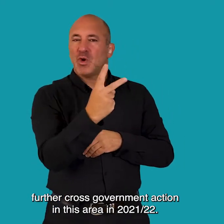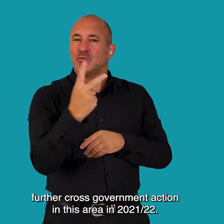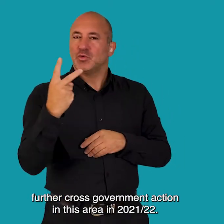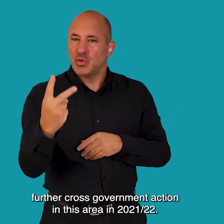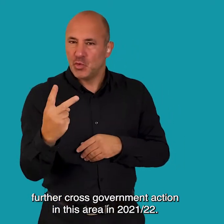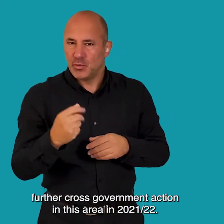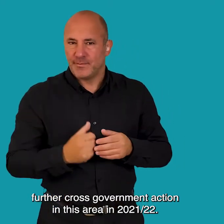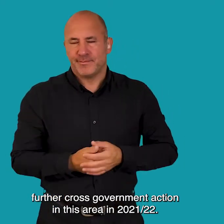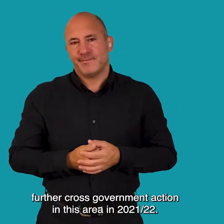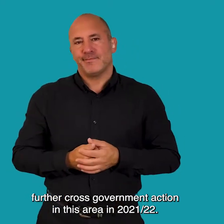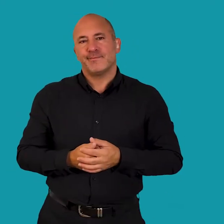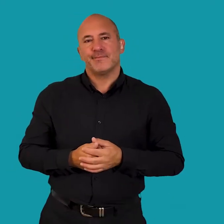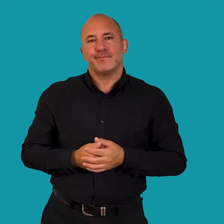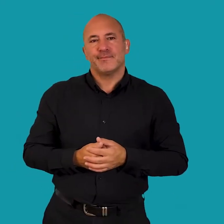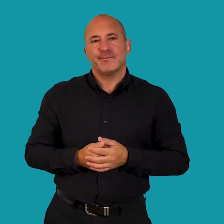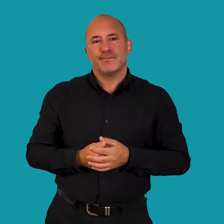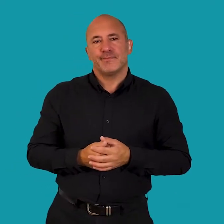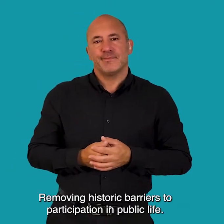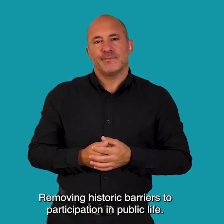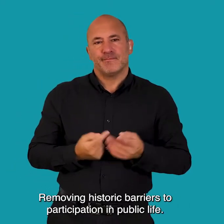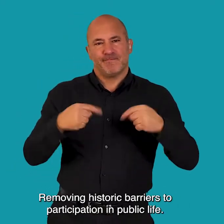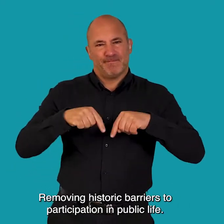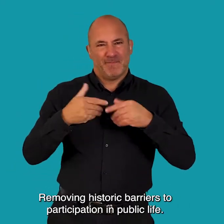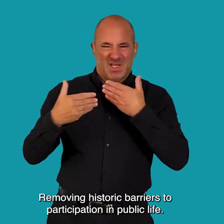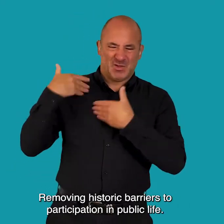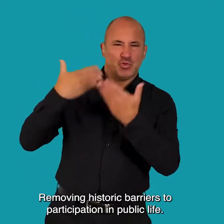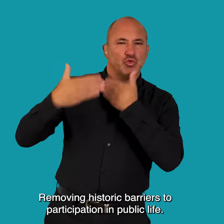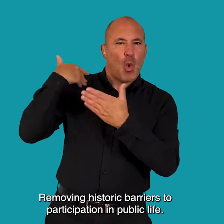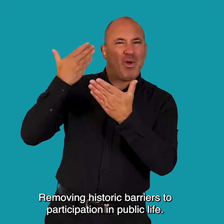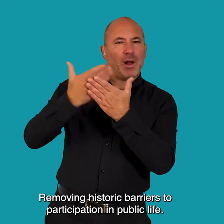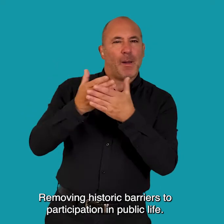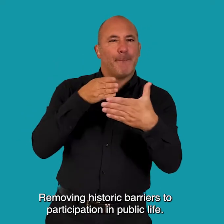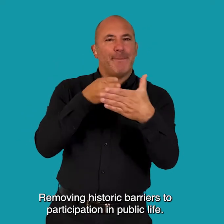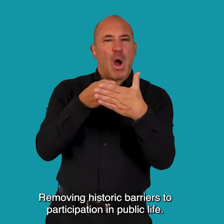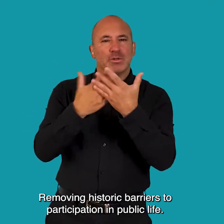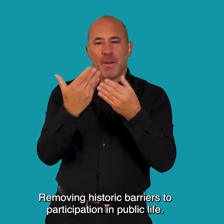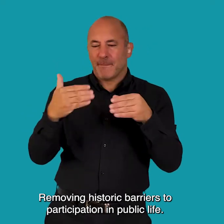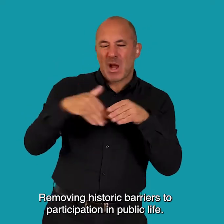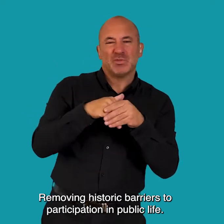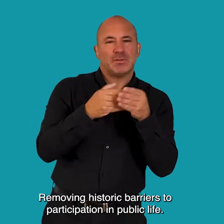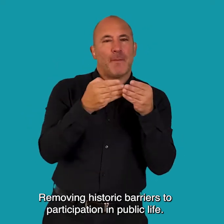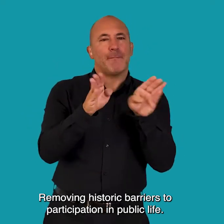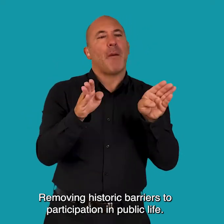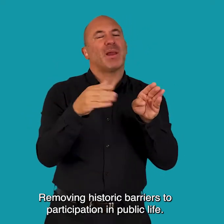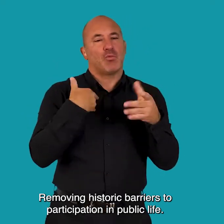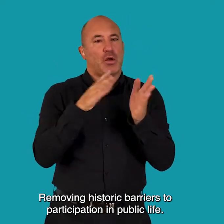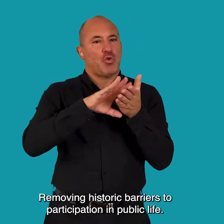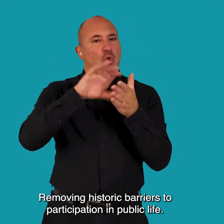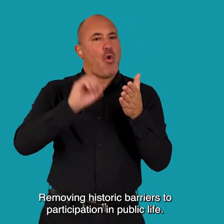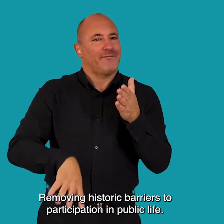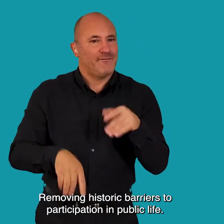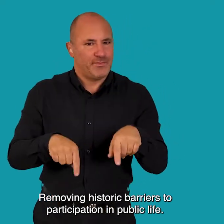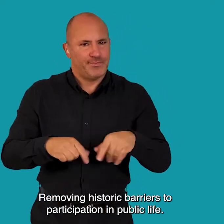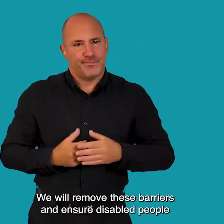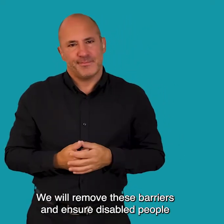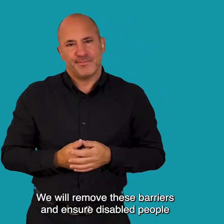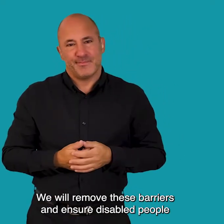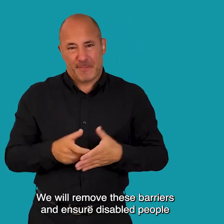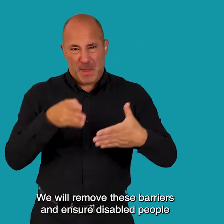and 22. Removing historic barriers to participation in public life. We will remove